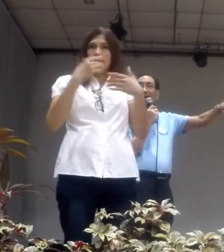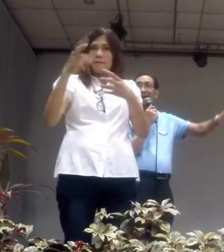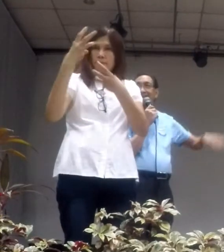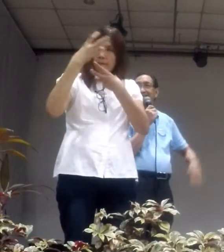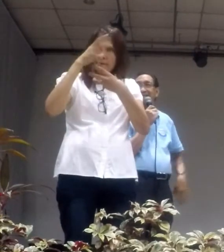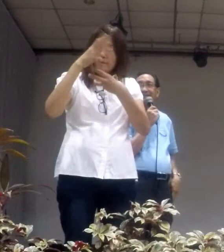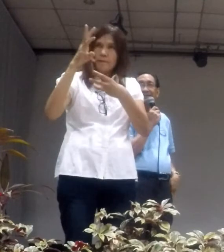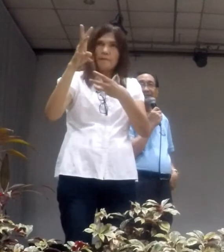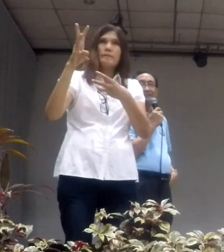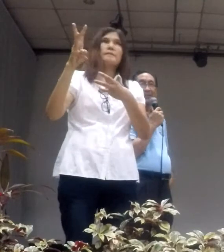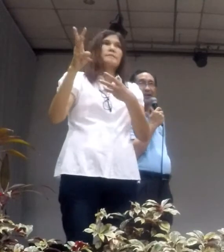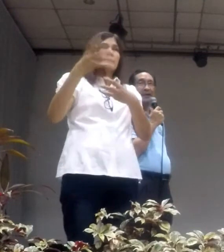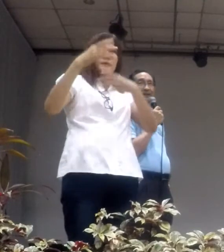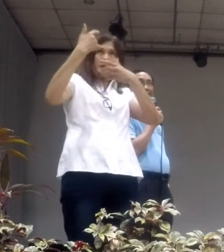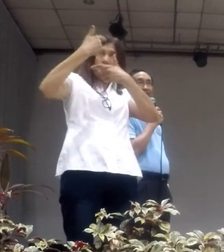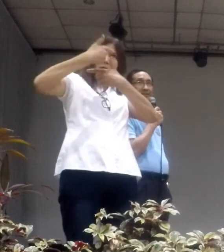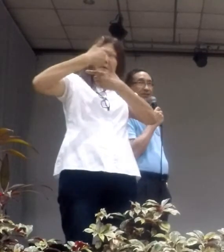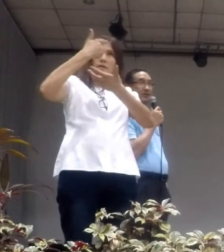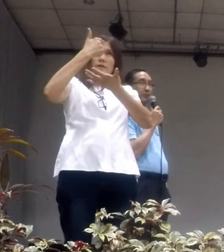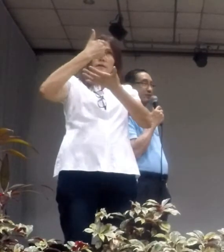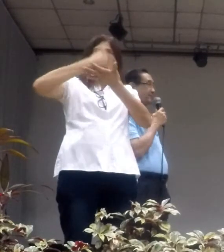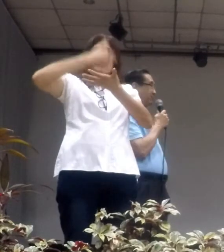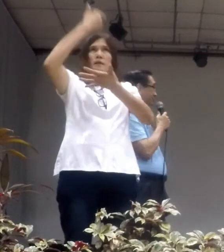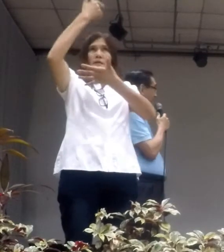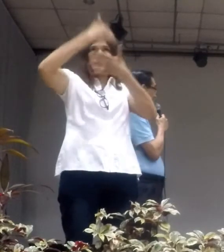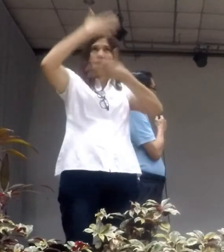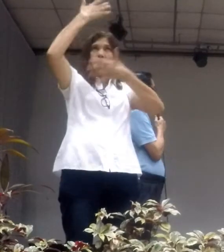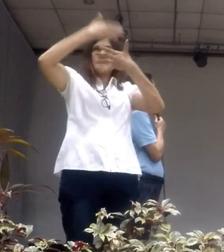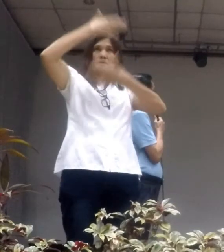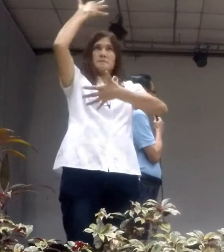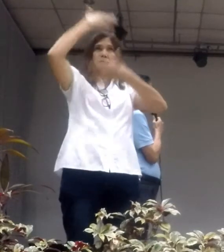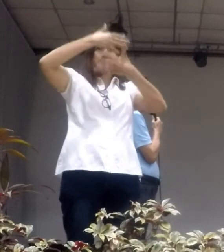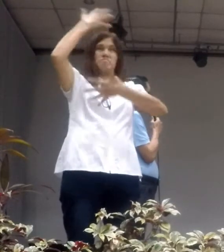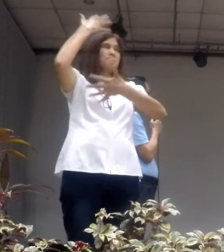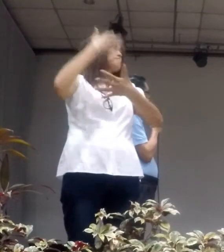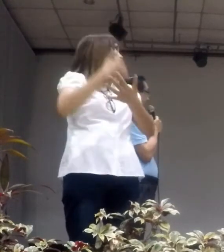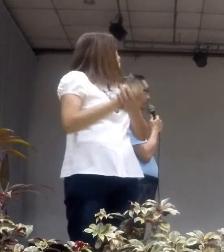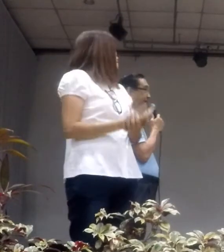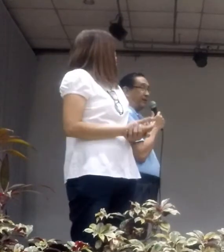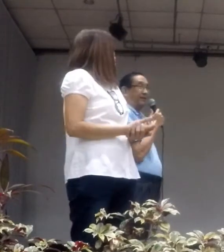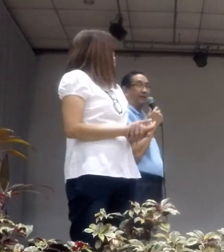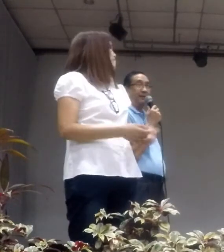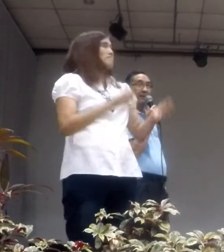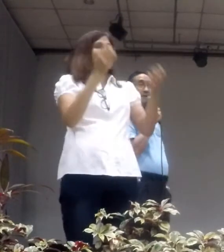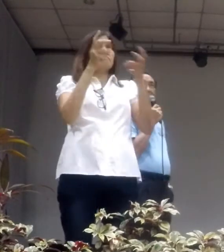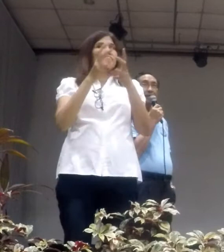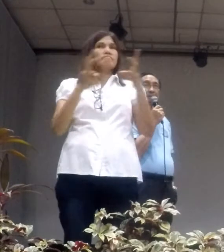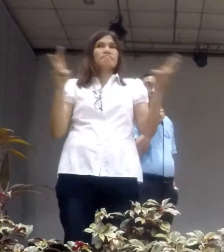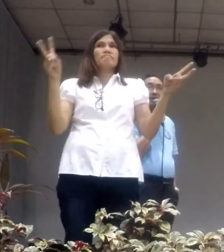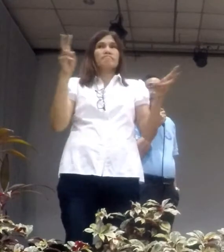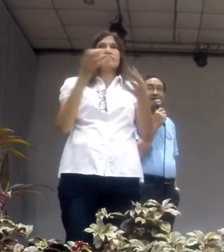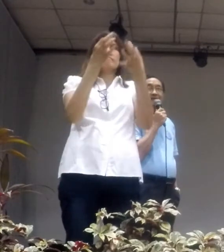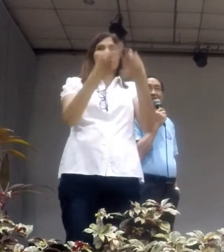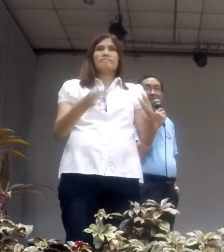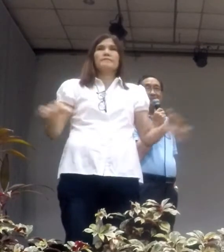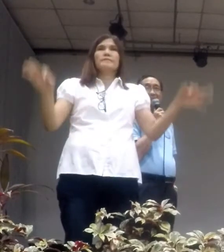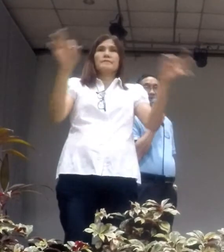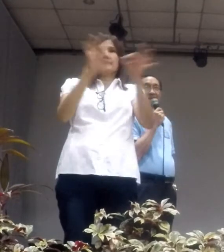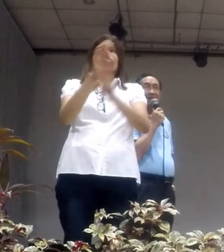with glass. And so it was really a very